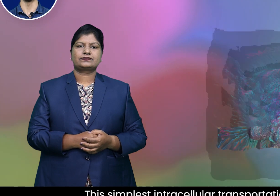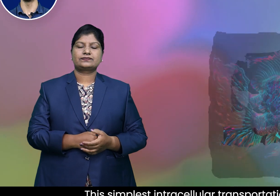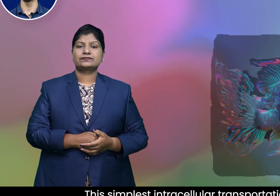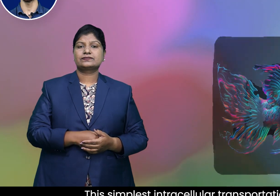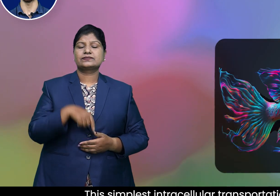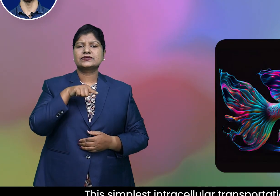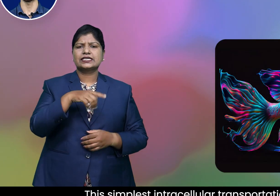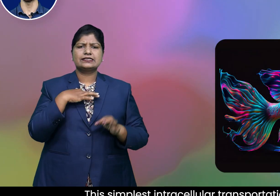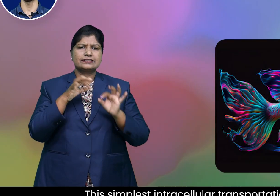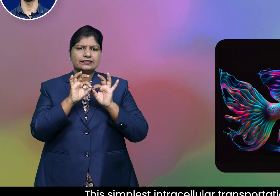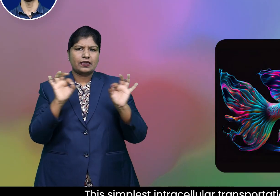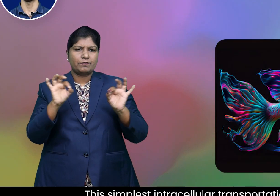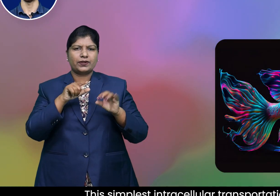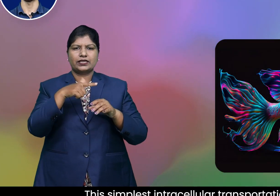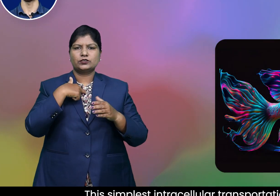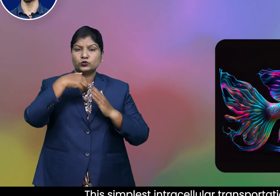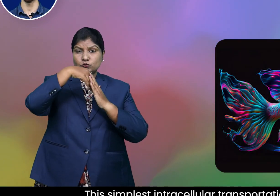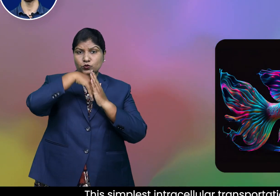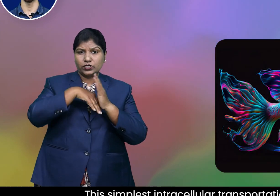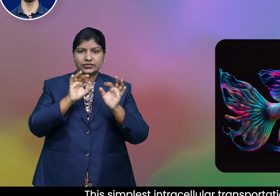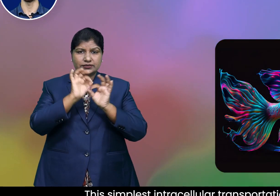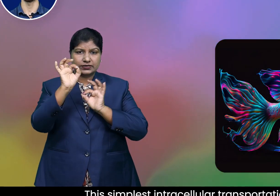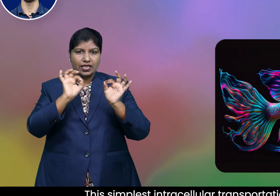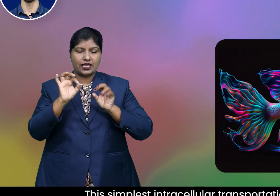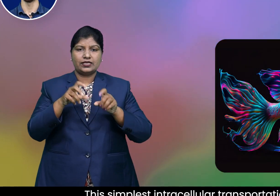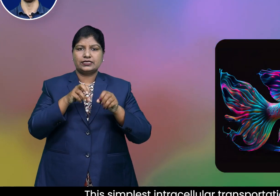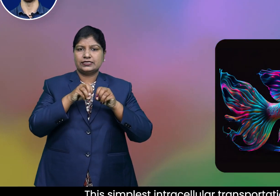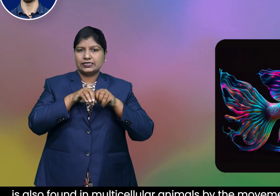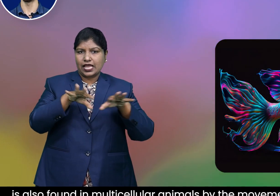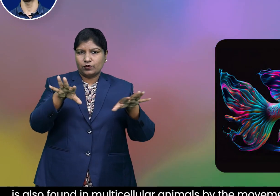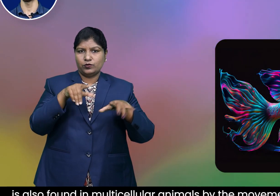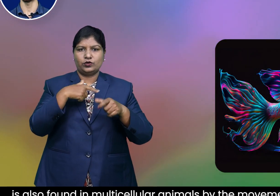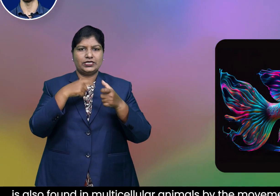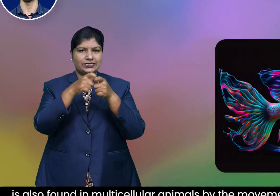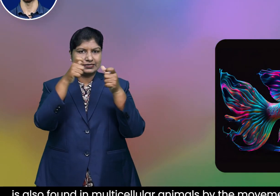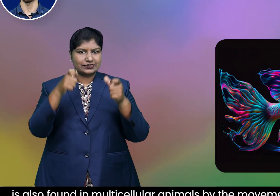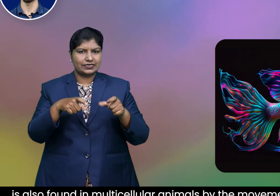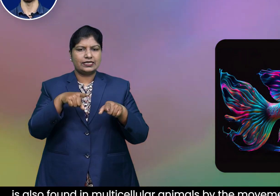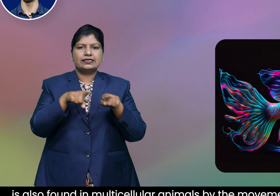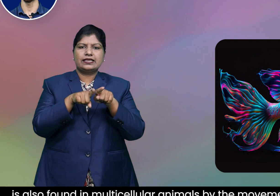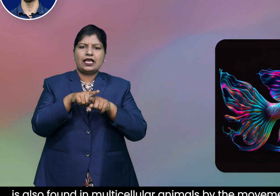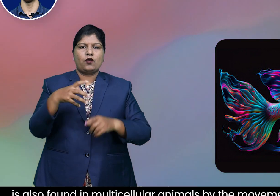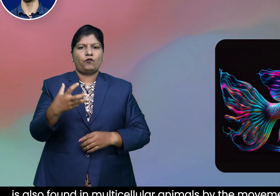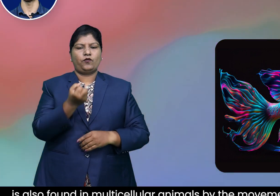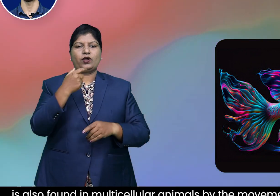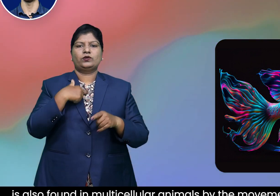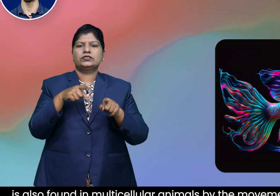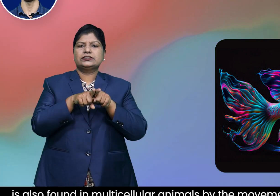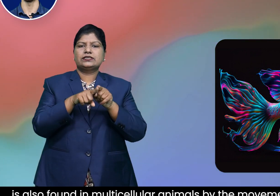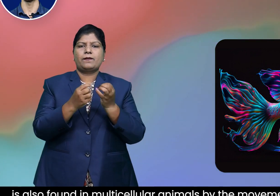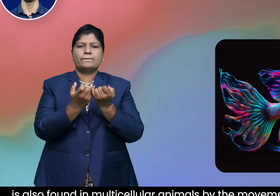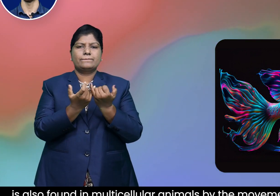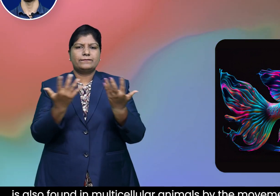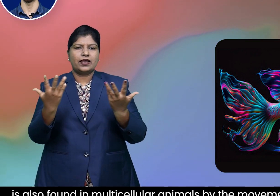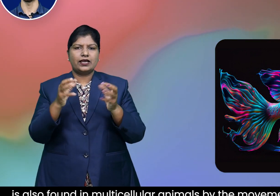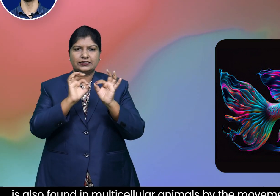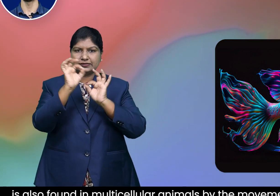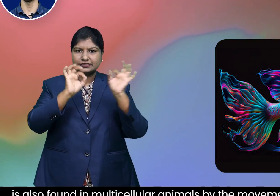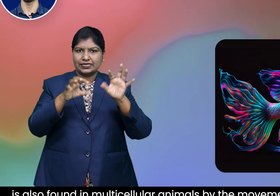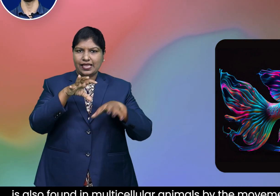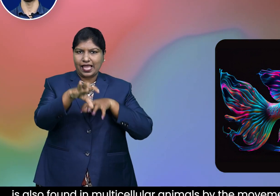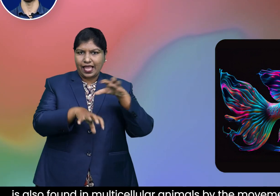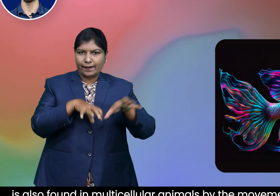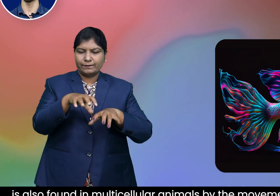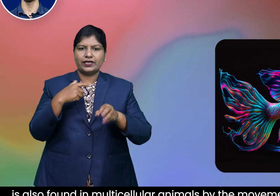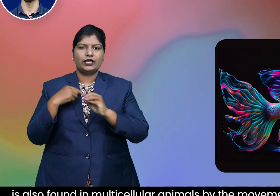The simplest intercellular transportation system is also found in multicellular animals by the